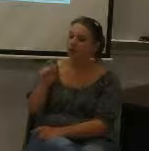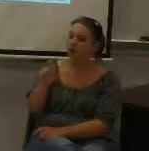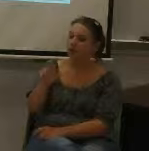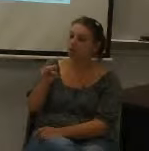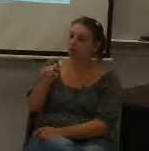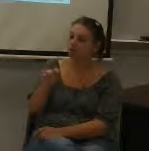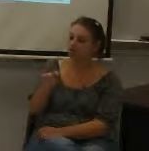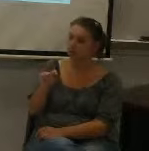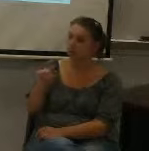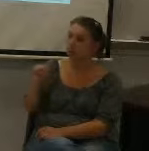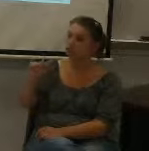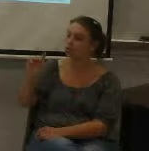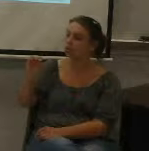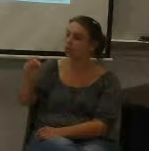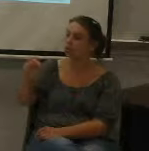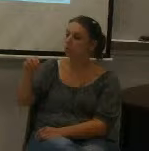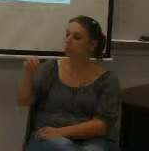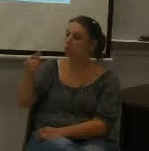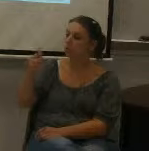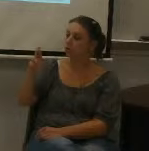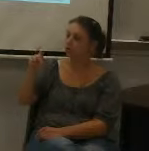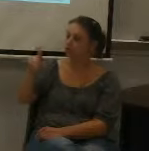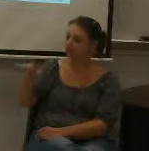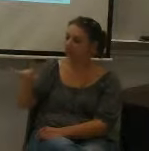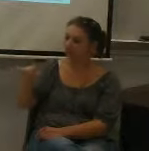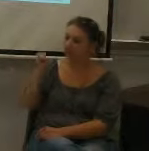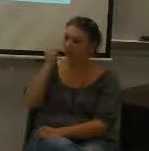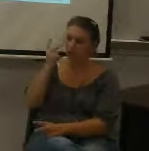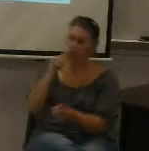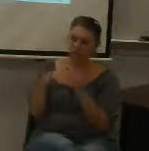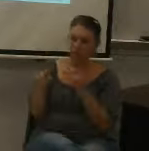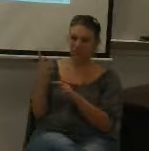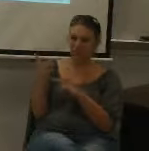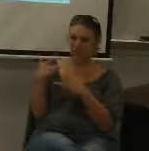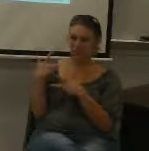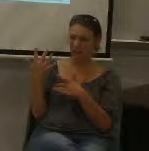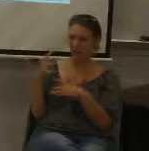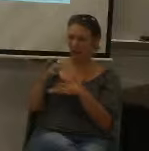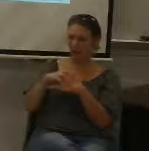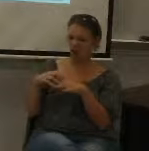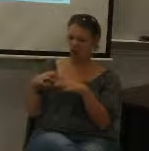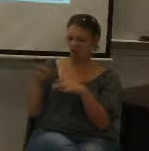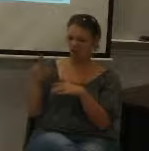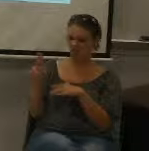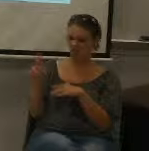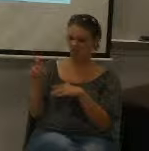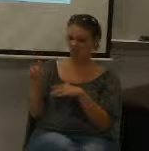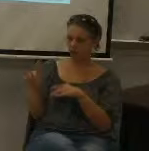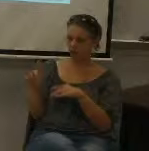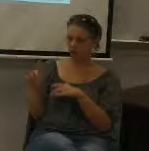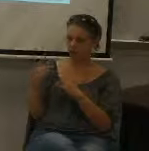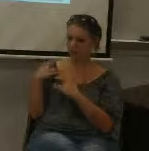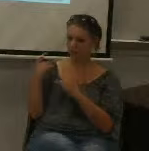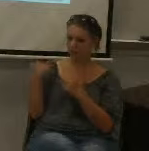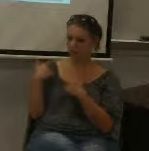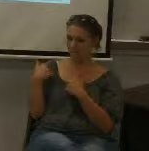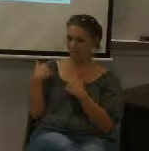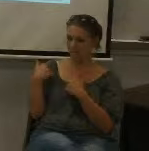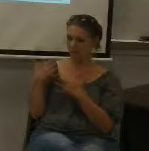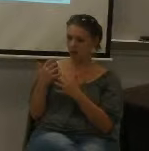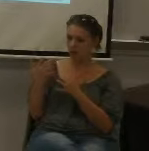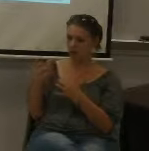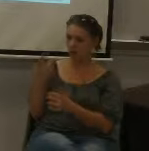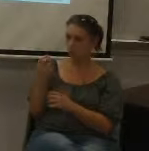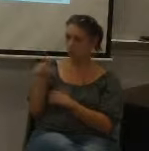look at these topographies, they tend to be pretty rugged. They tend to have, the extreme ones tend to have a